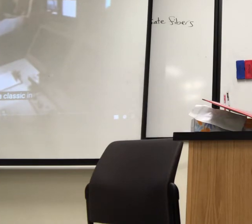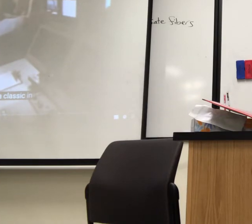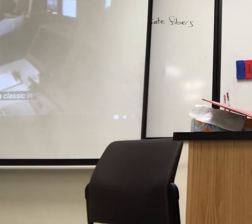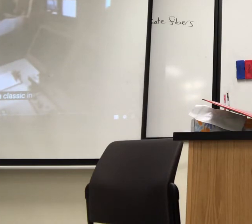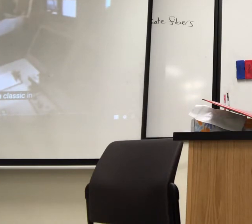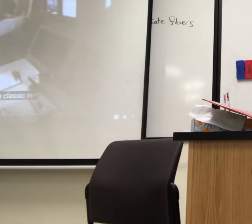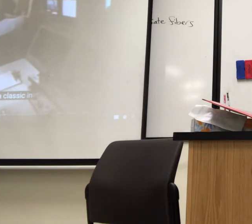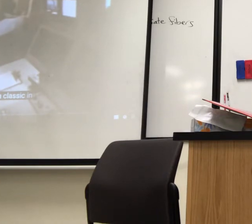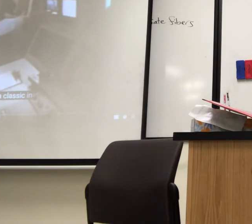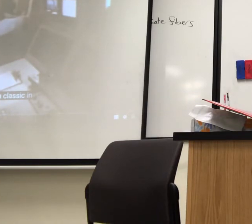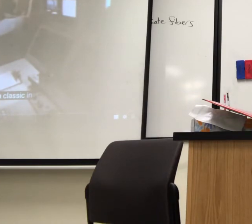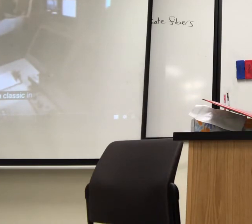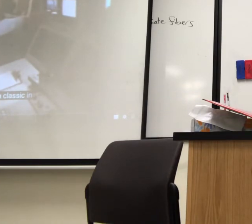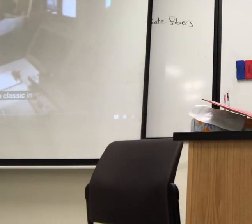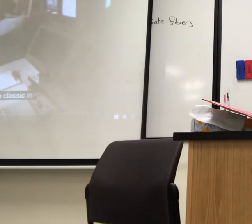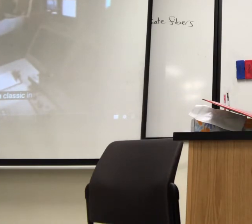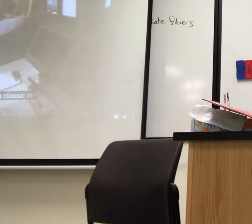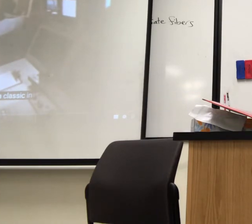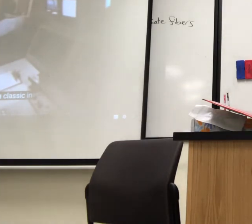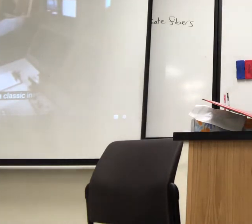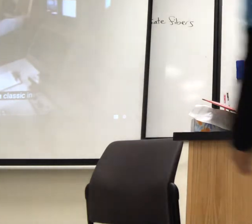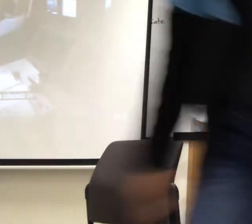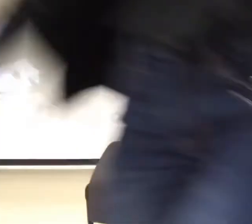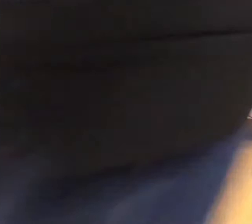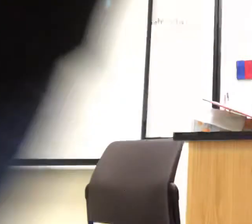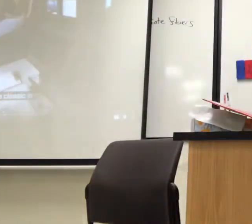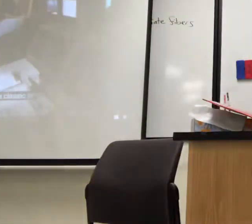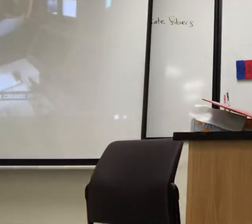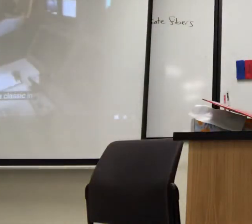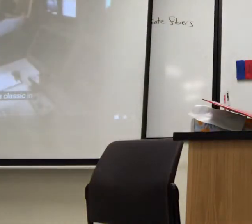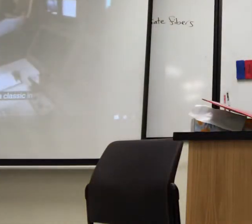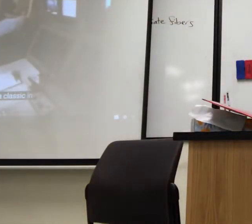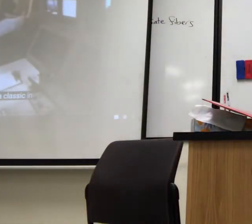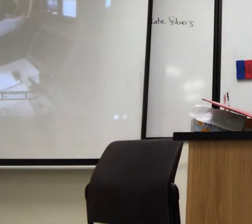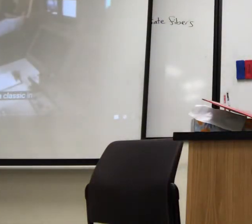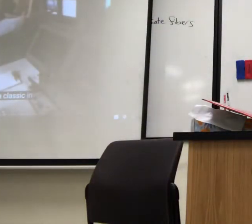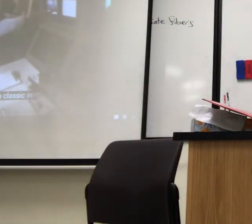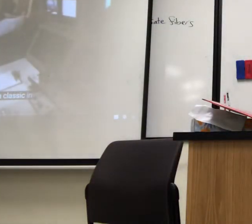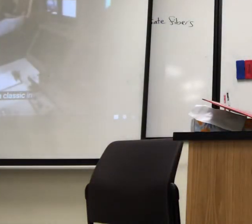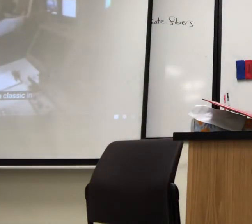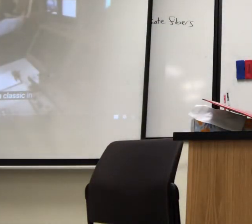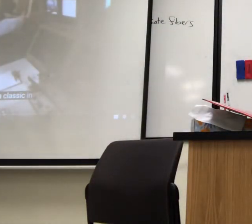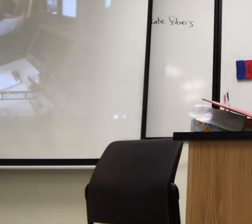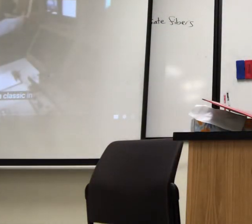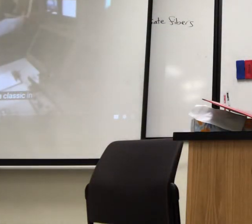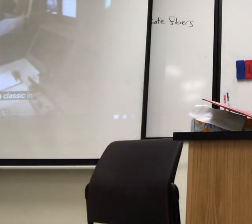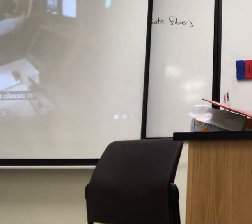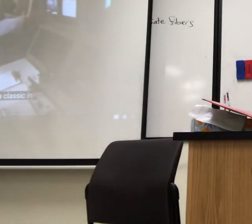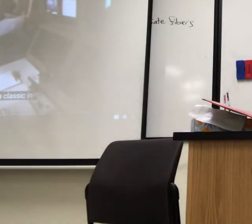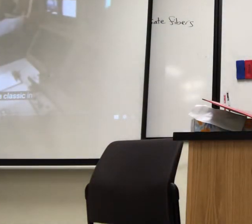So, I mean, you Yeah, I started studying last night, and I have.